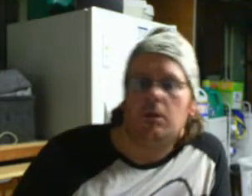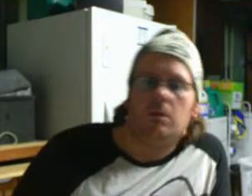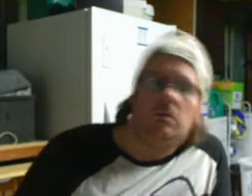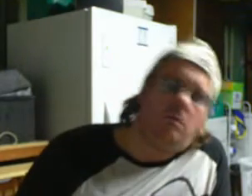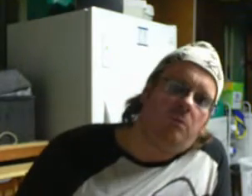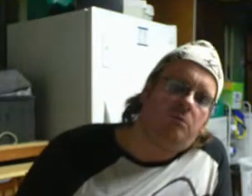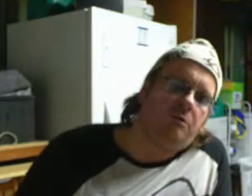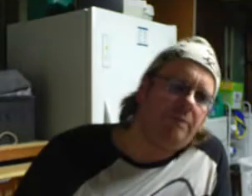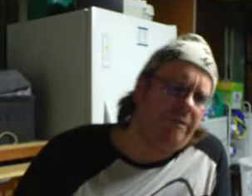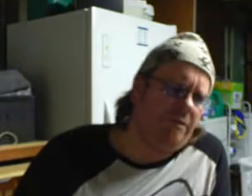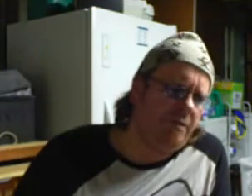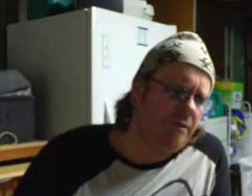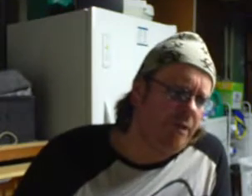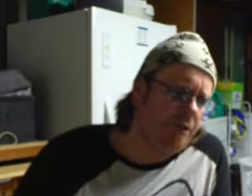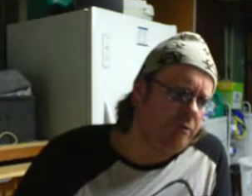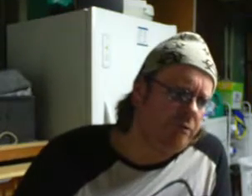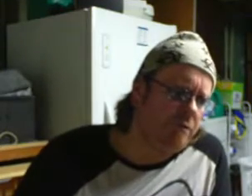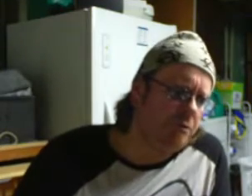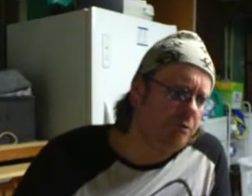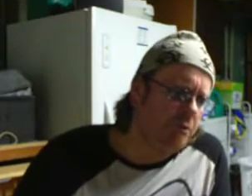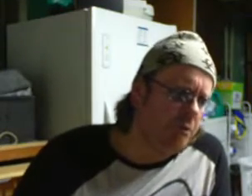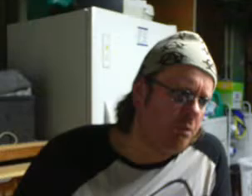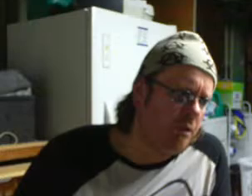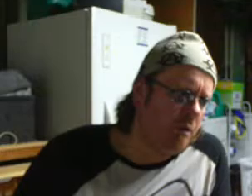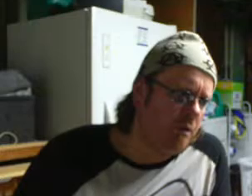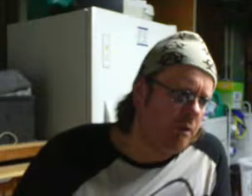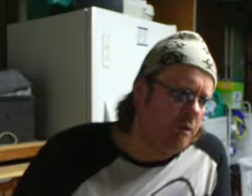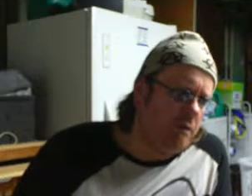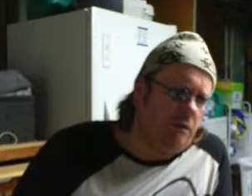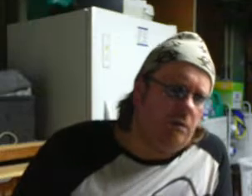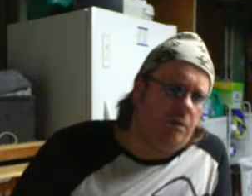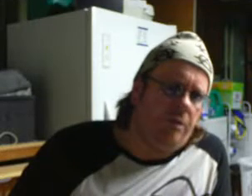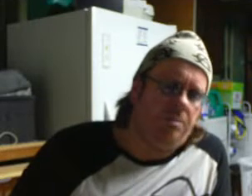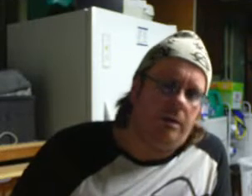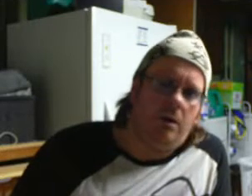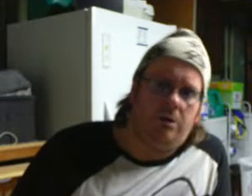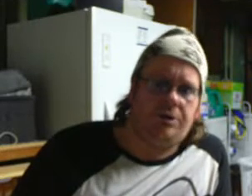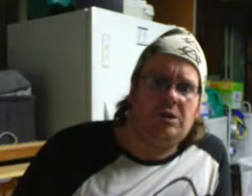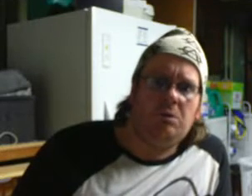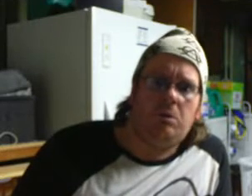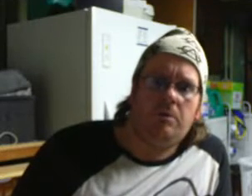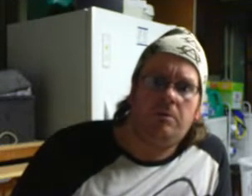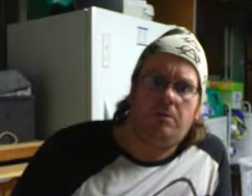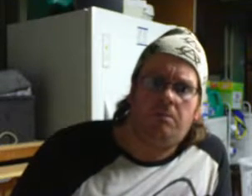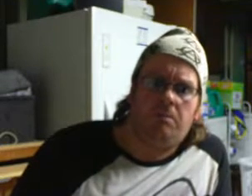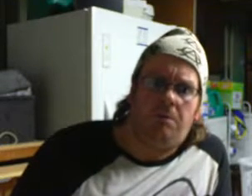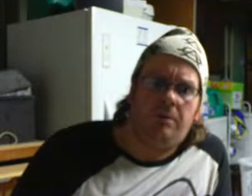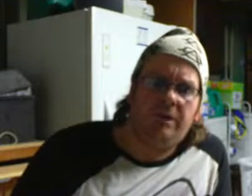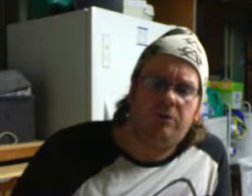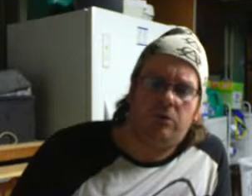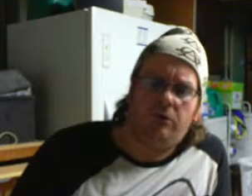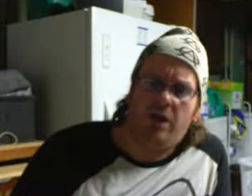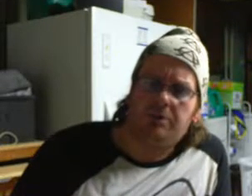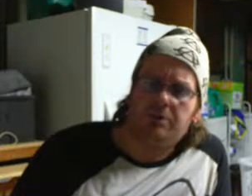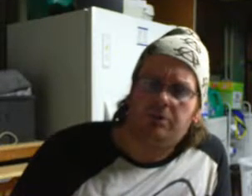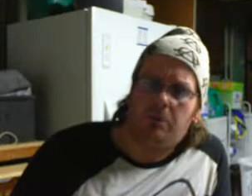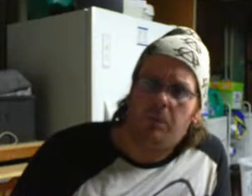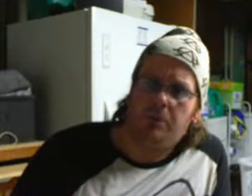Or more recently, like Christopher Dorner, where they play audio where the police are shouting that they're going to